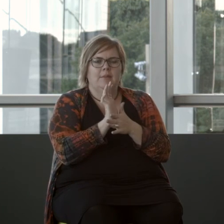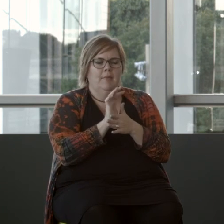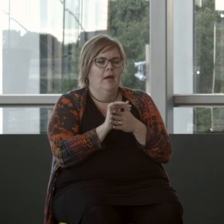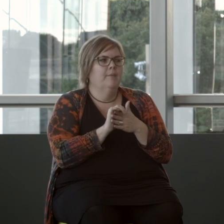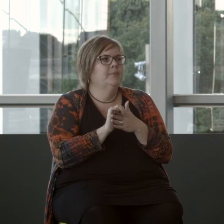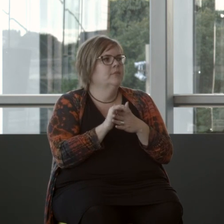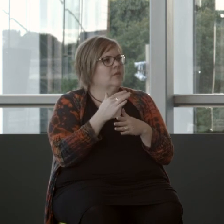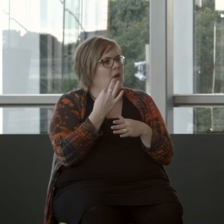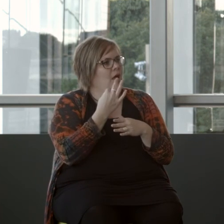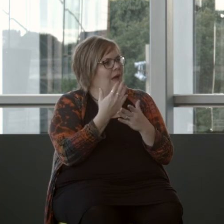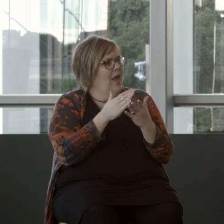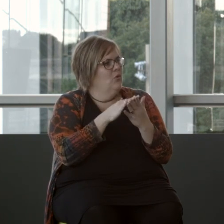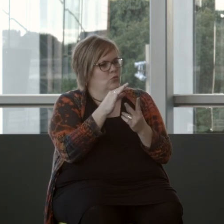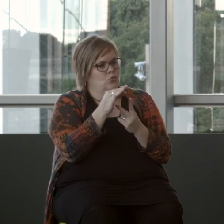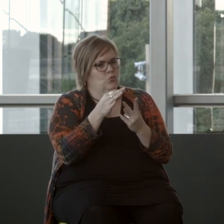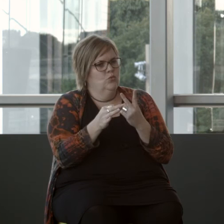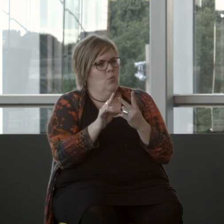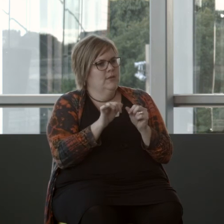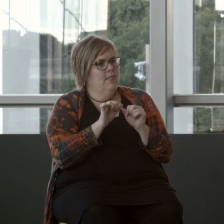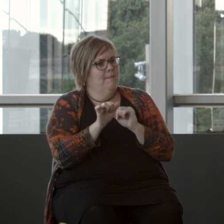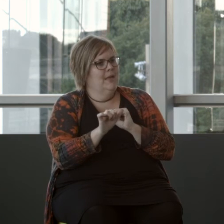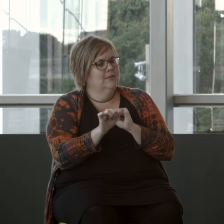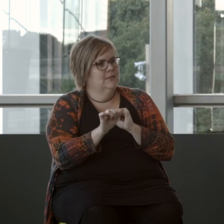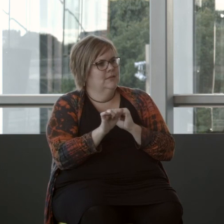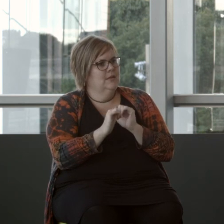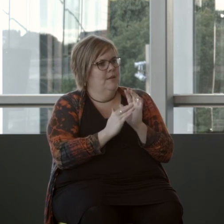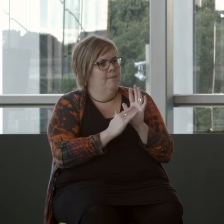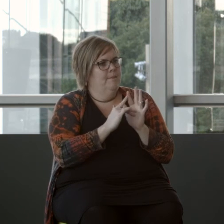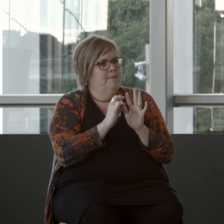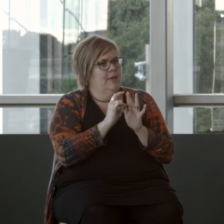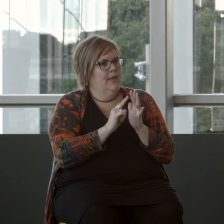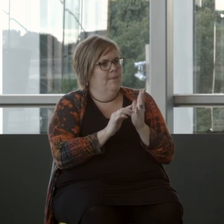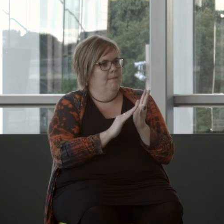how do you choose what is the best medium for you, and how important is